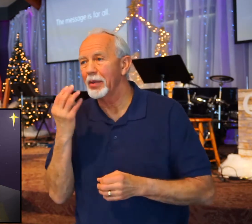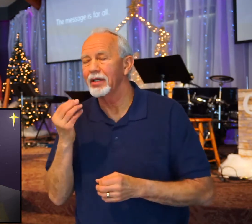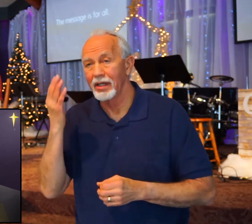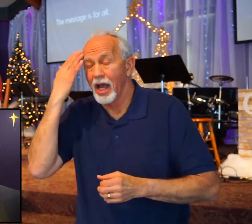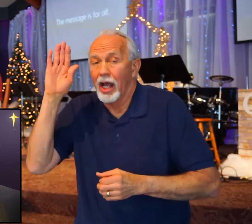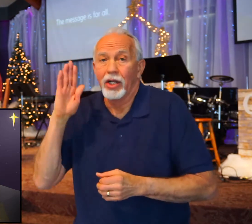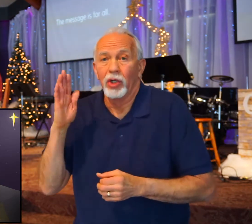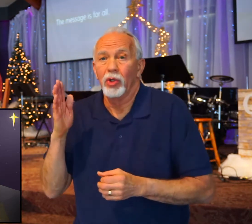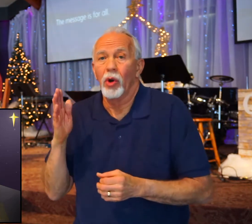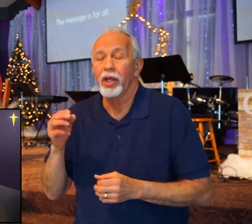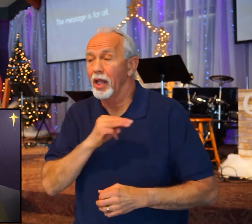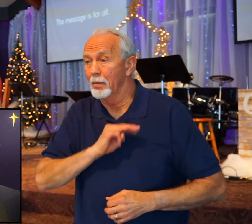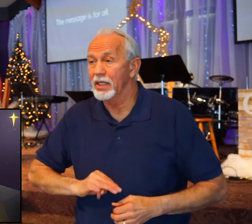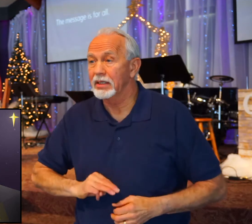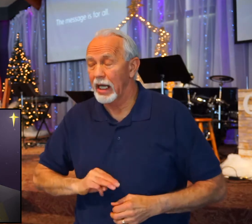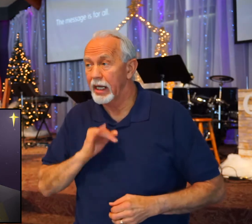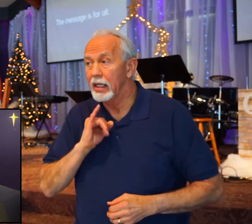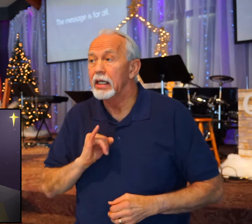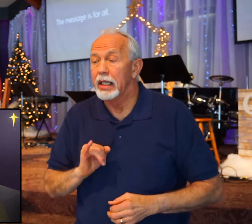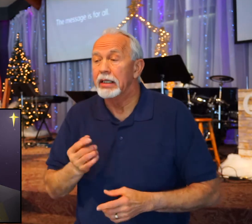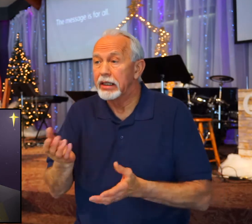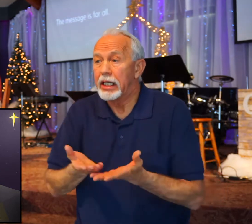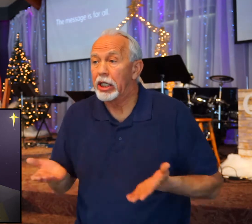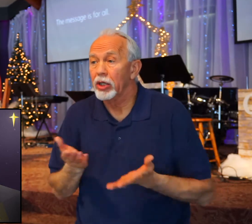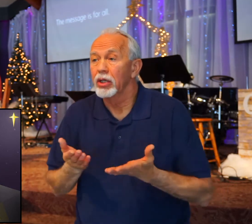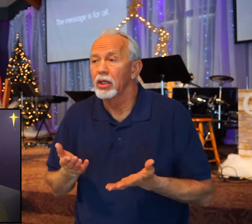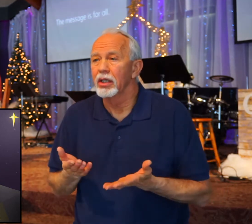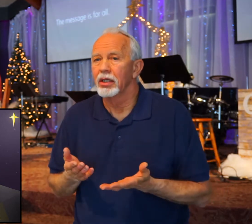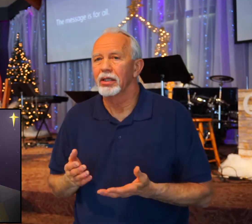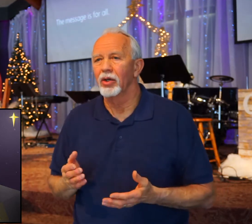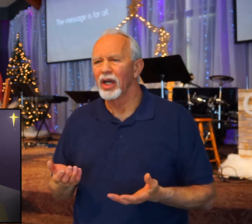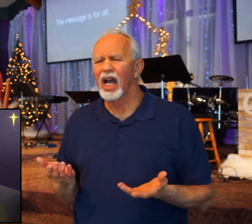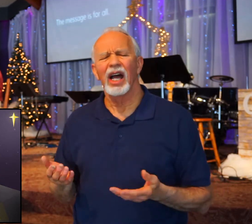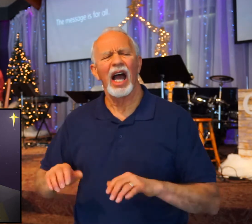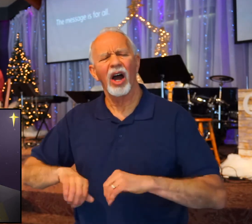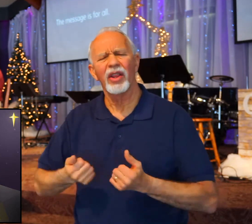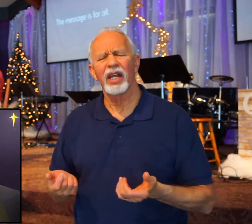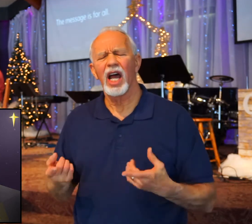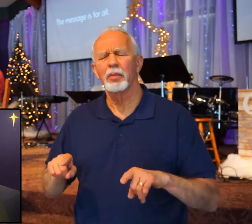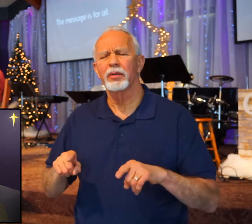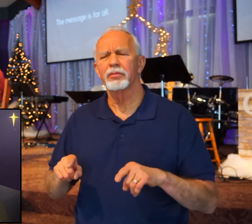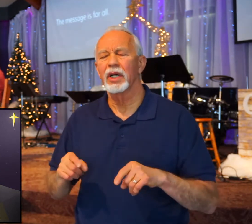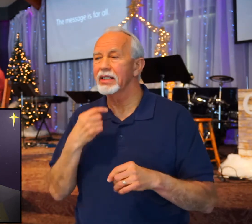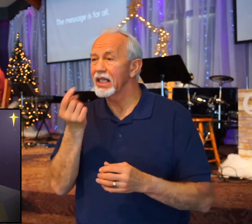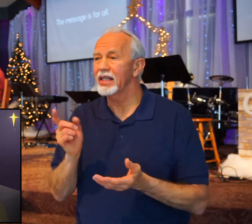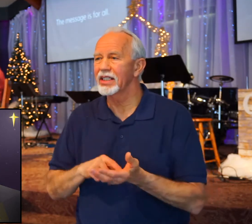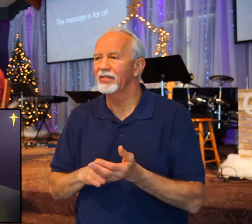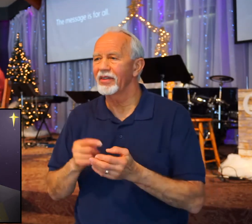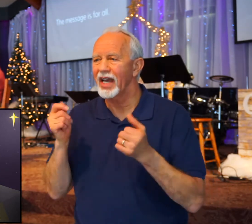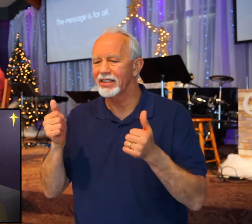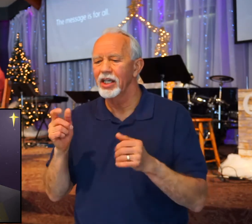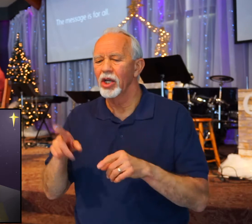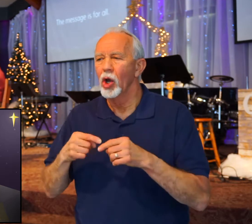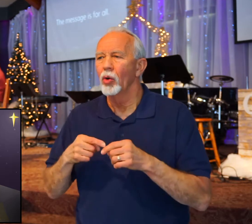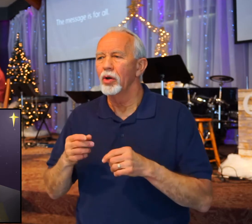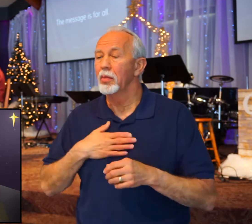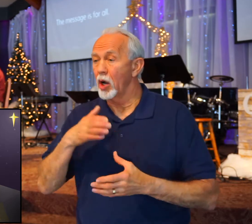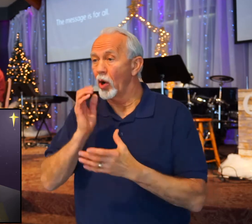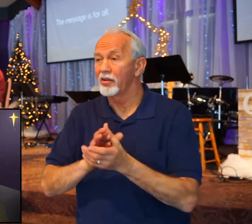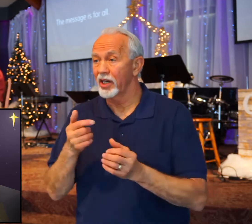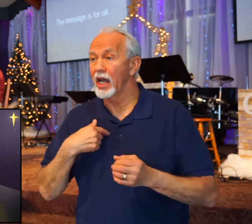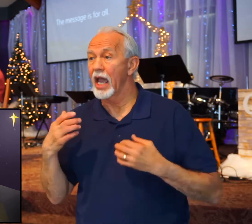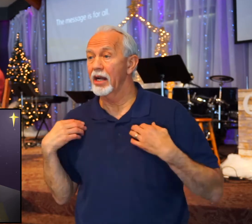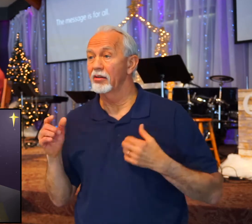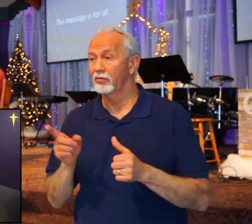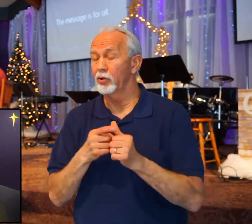knowing that Messiah had come, how would that go down? Well, let me say this real fast. When Valerie and I had our